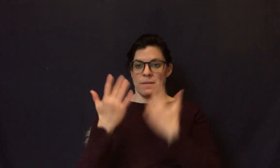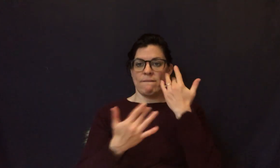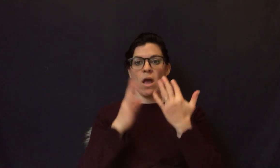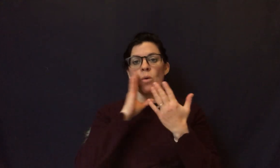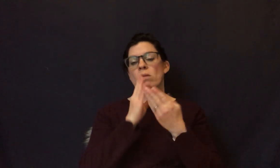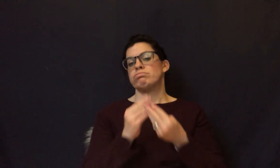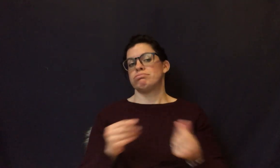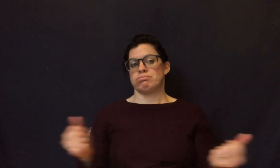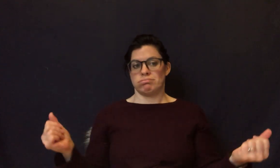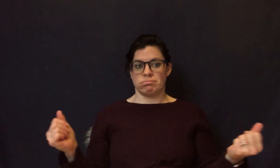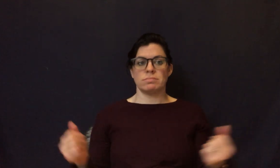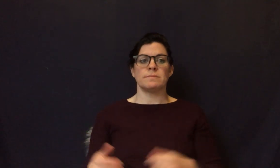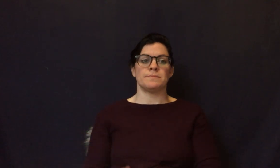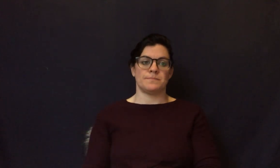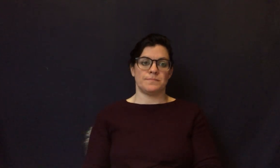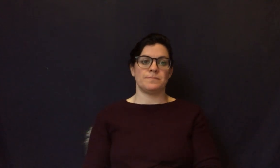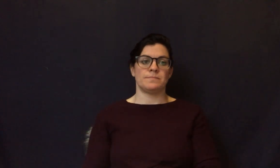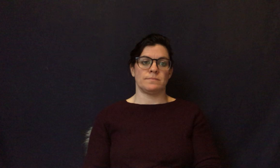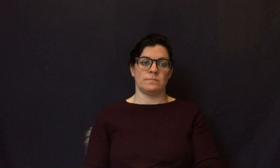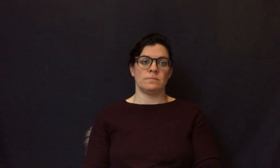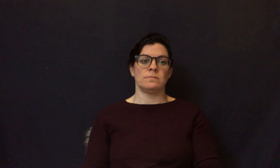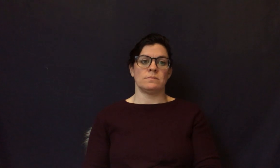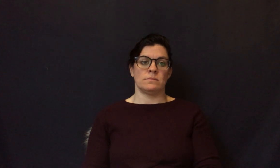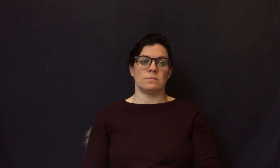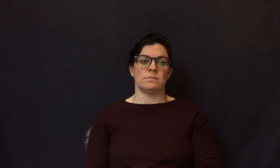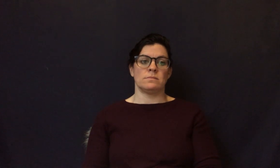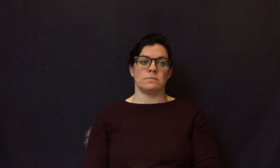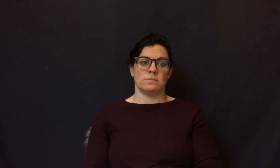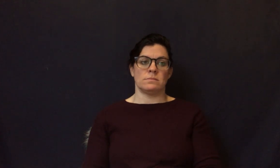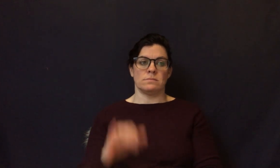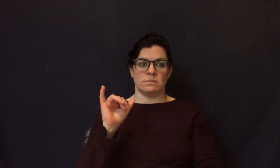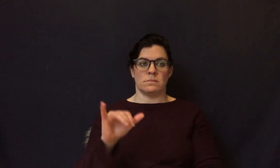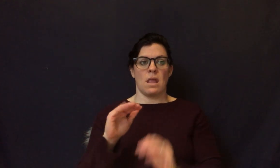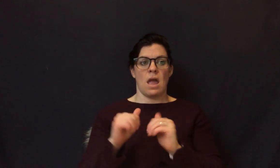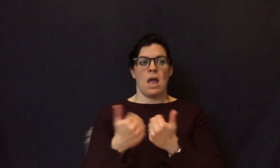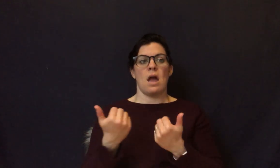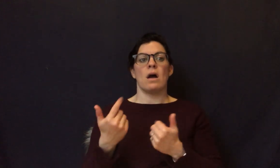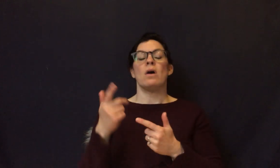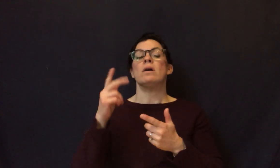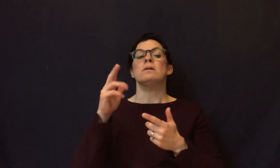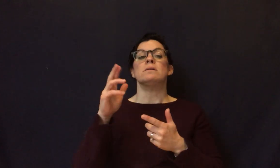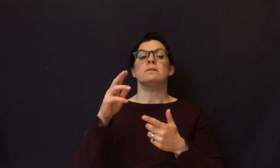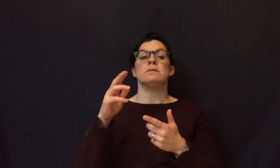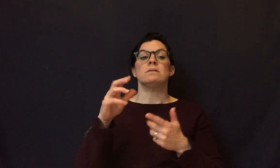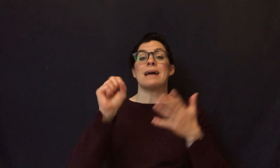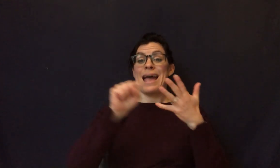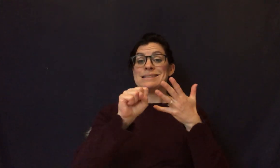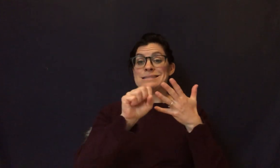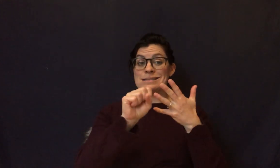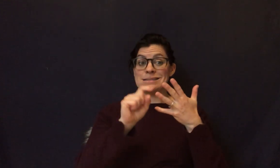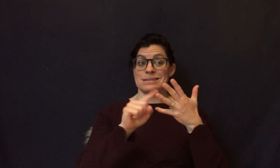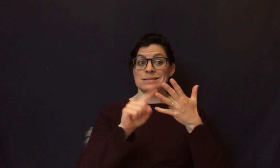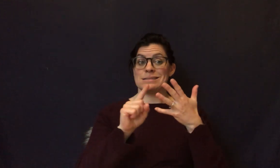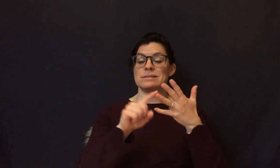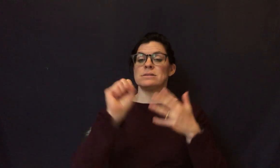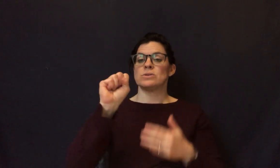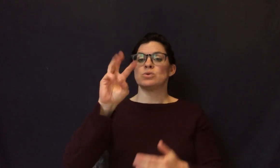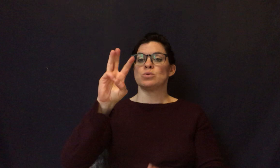extinguisher. Now, let's say this about that, okay? Sam, you said you don't have one in your home. Malachi, you have a fire extinguisher in your home,